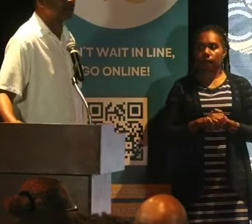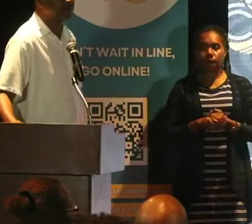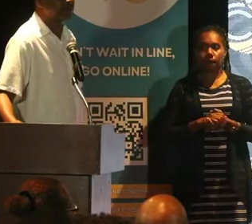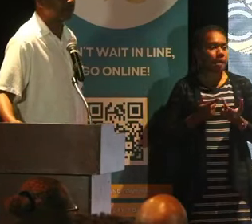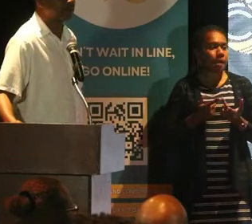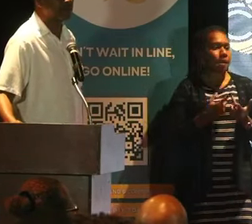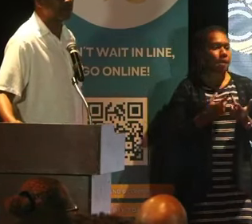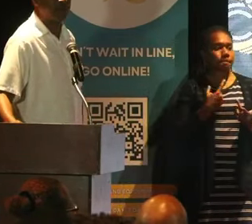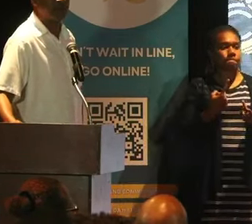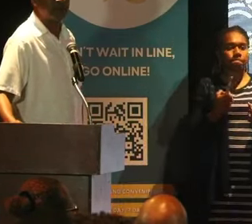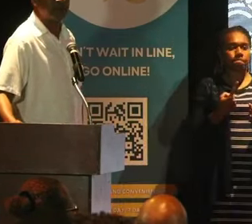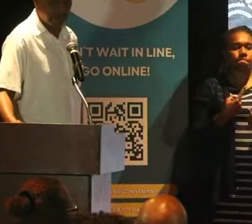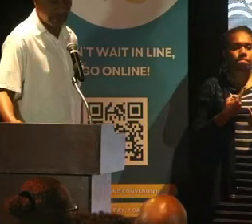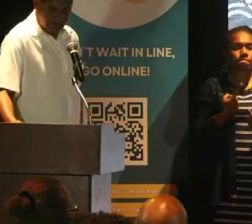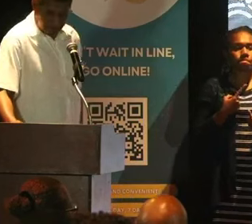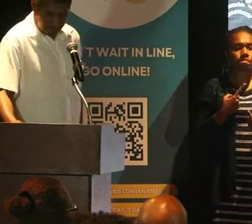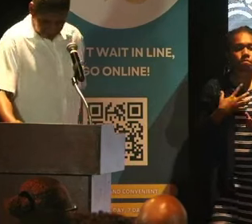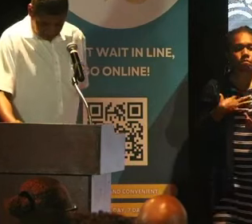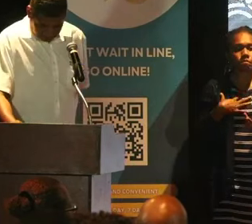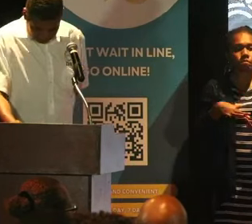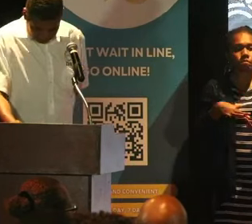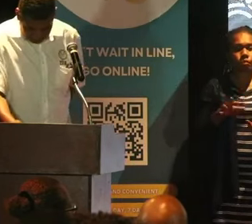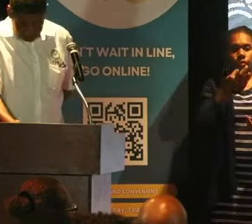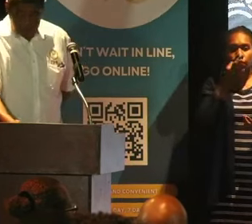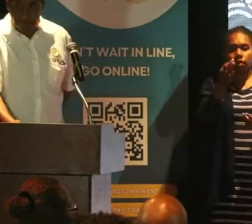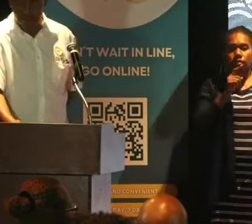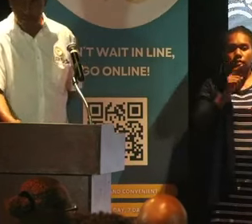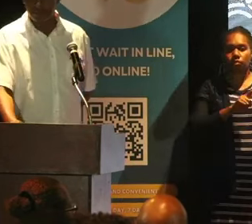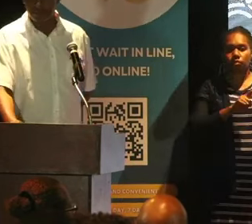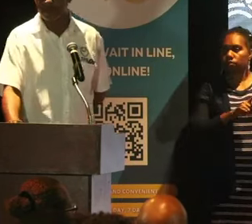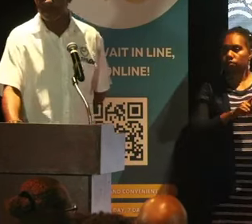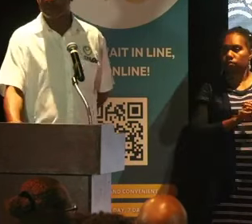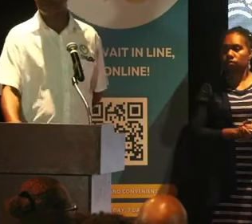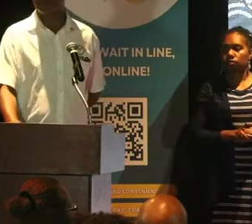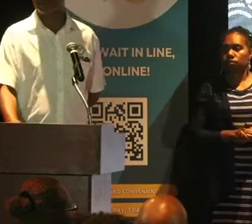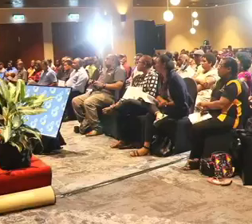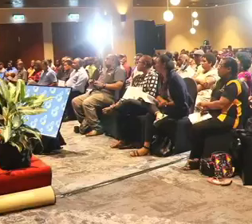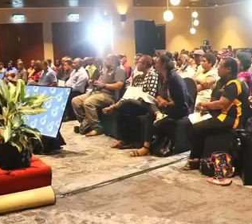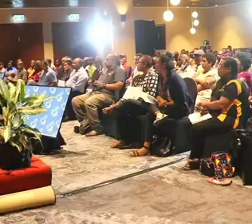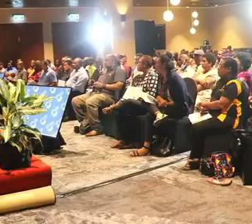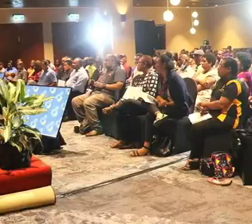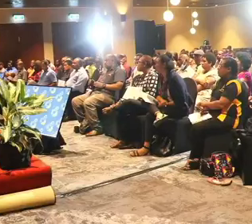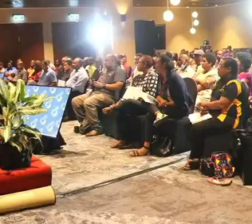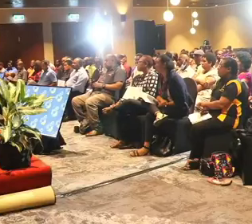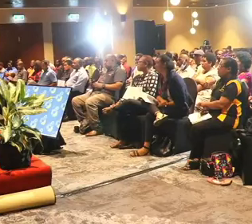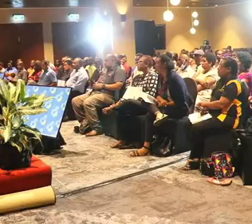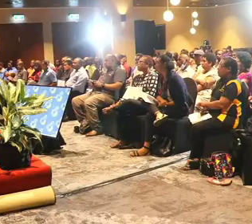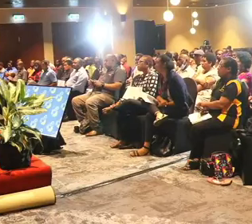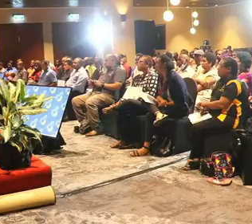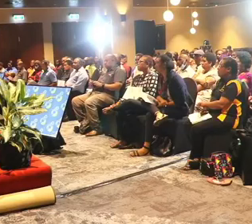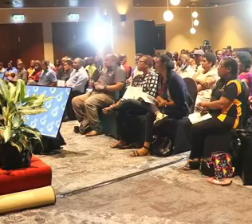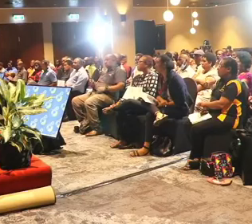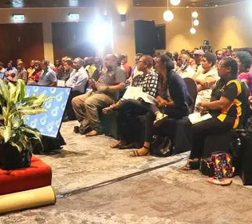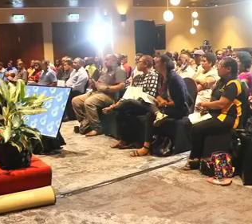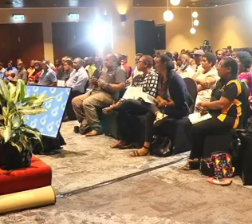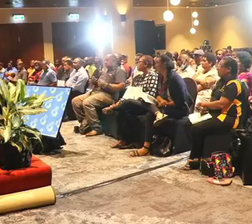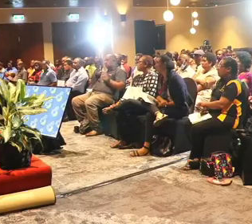with IPA, as indicated. He will be here till lunch and probably a bit after lunch as well.